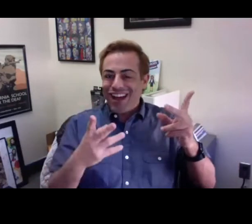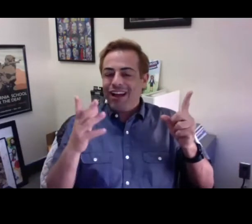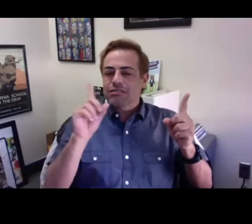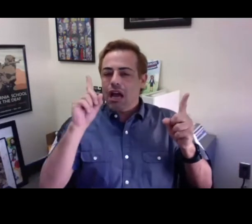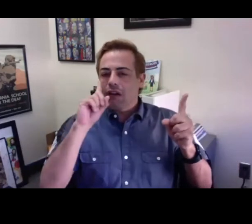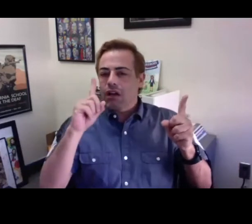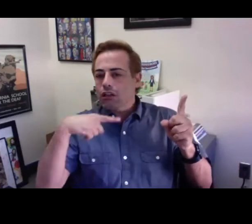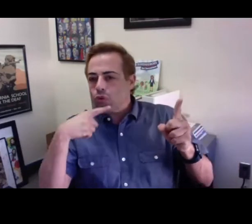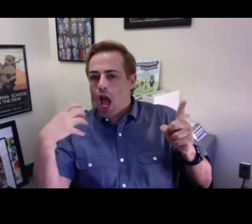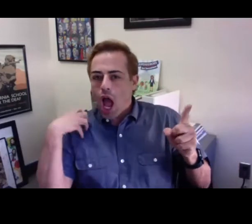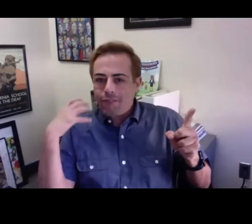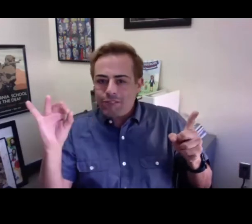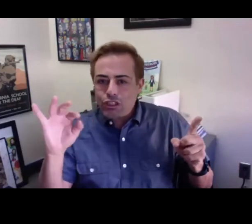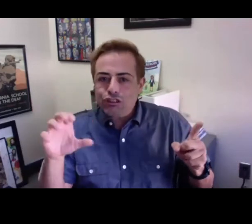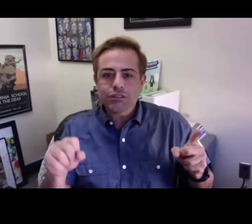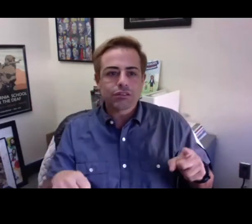we had,